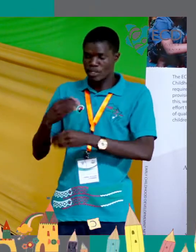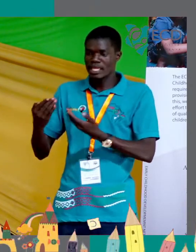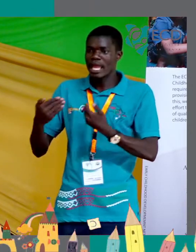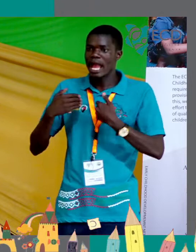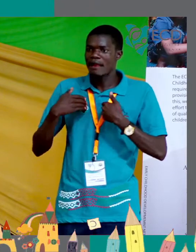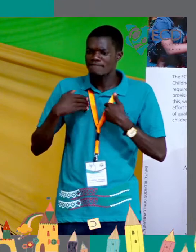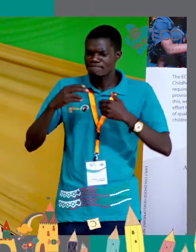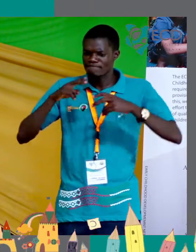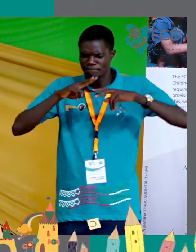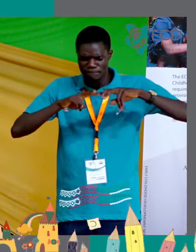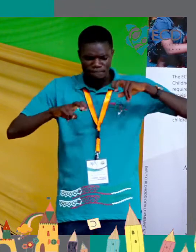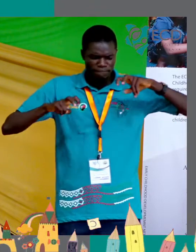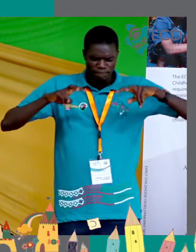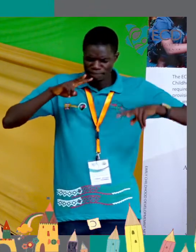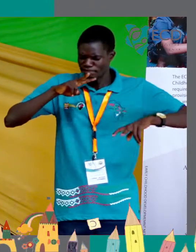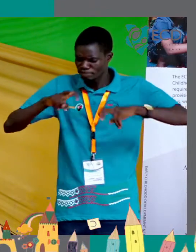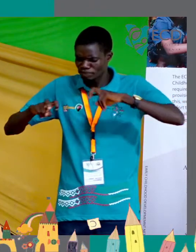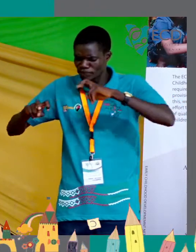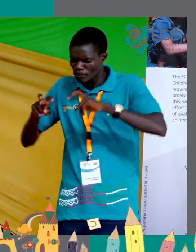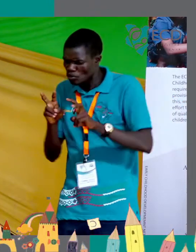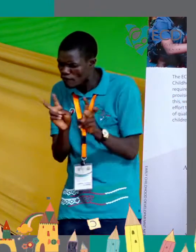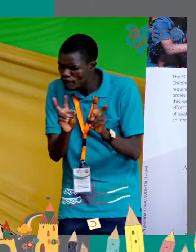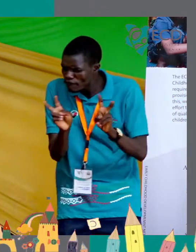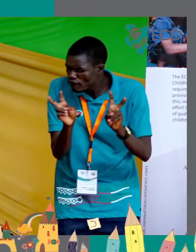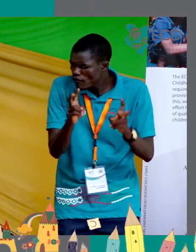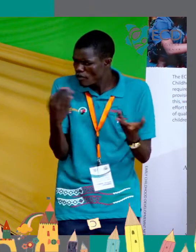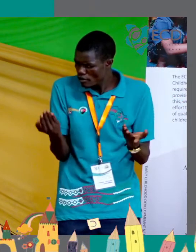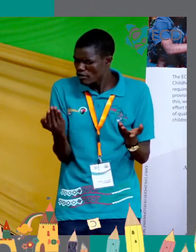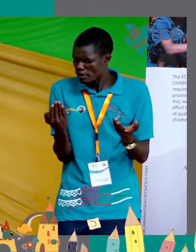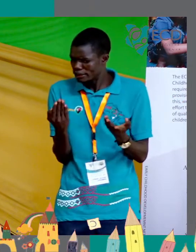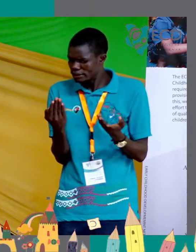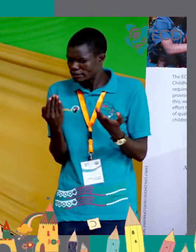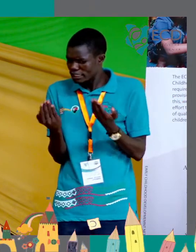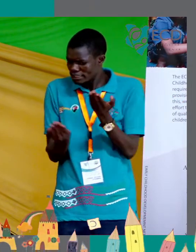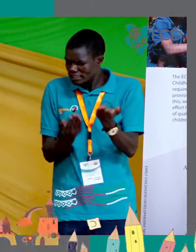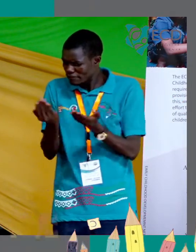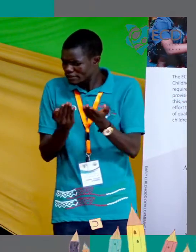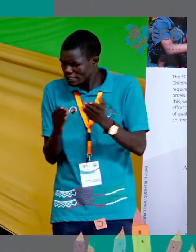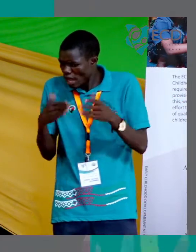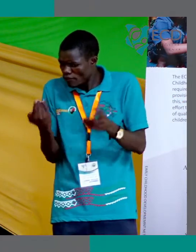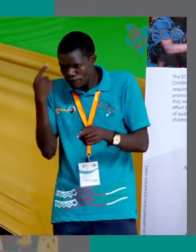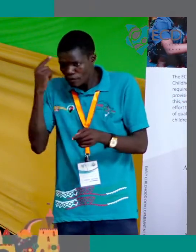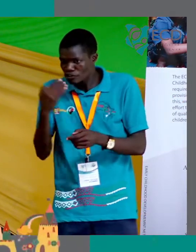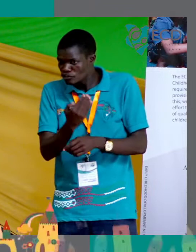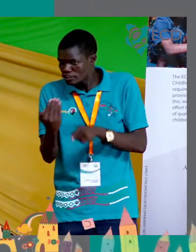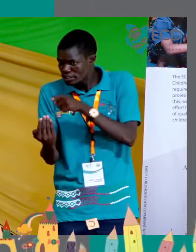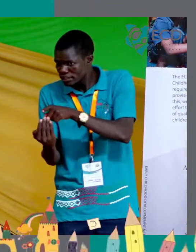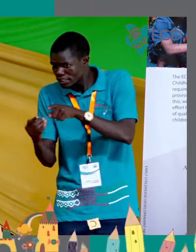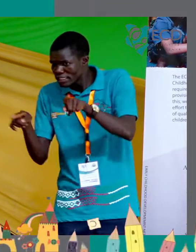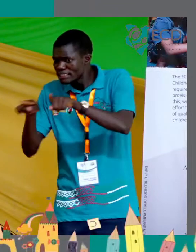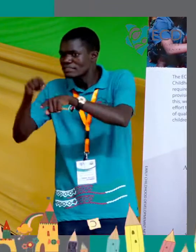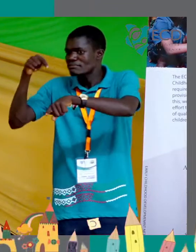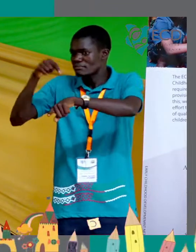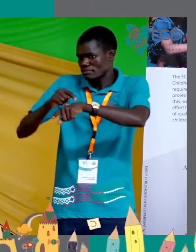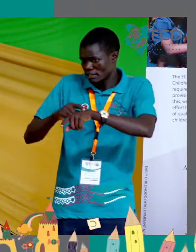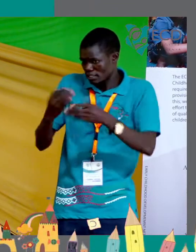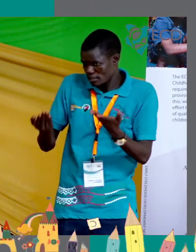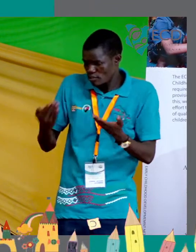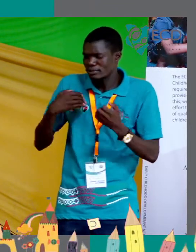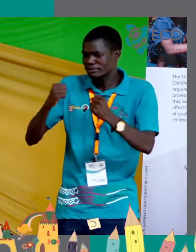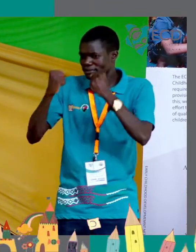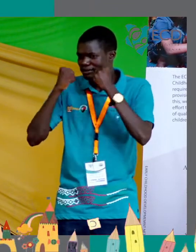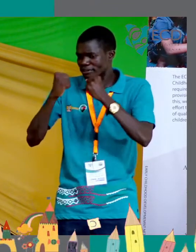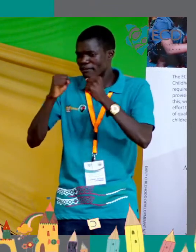assessment to monitor neonatal and child health service delivery. and also at the same time strengthen